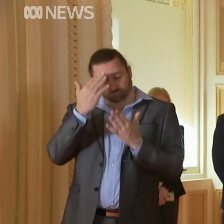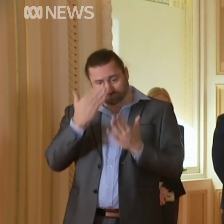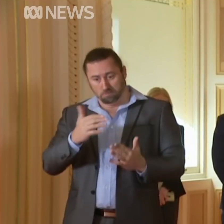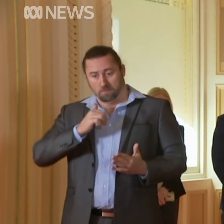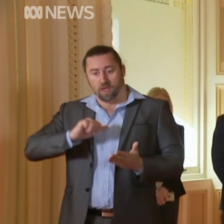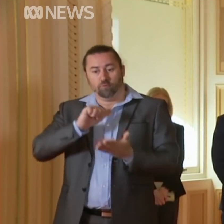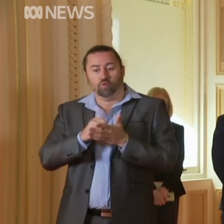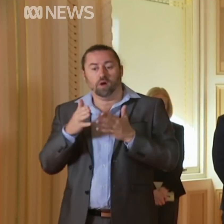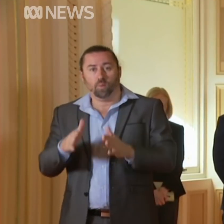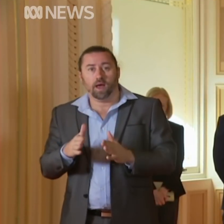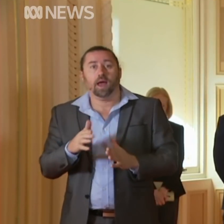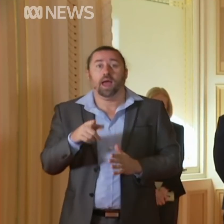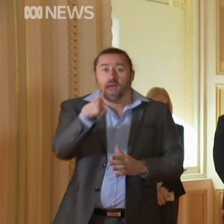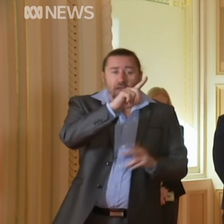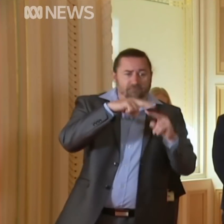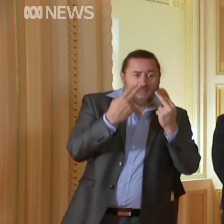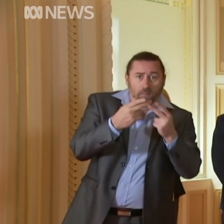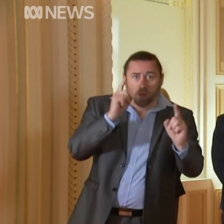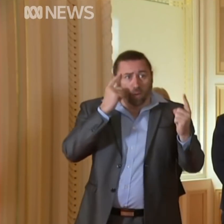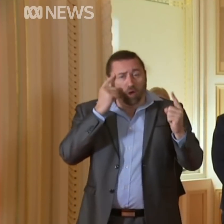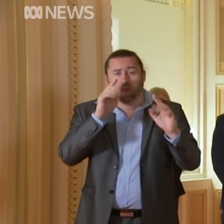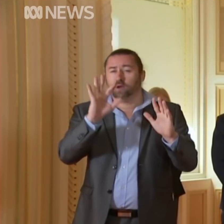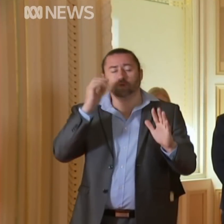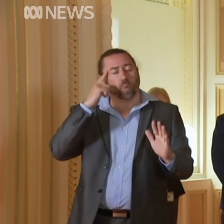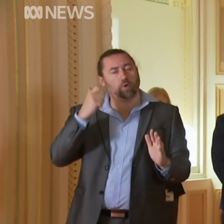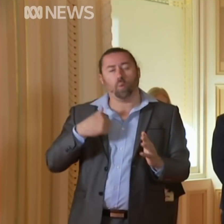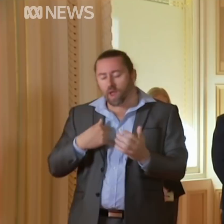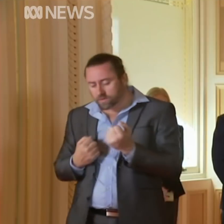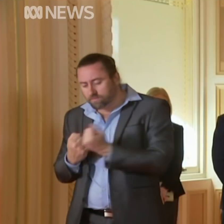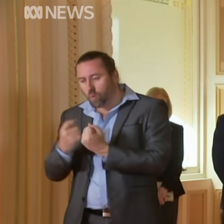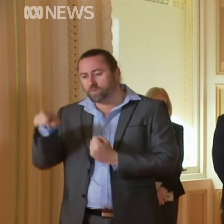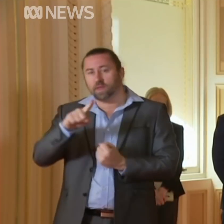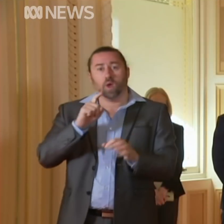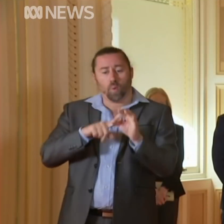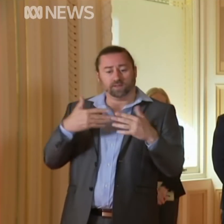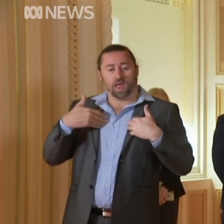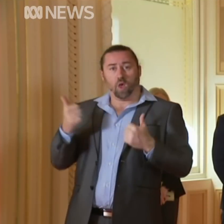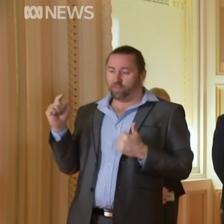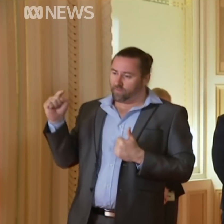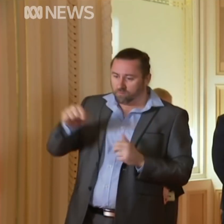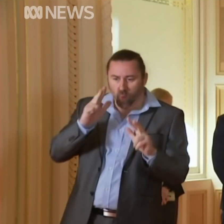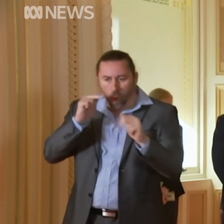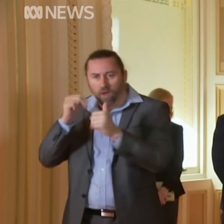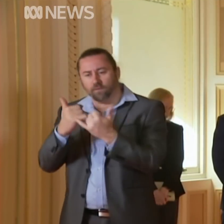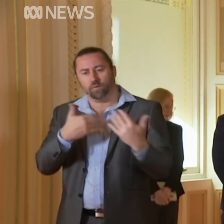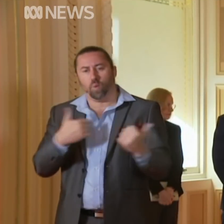they are getting the very, very best support, and can I thank Queensland Health for their support. Thanks, everyone.